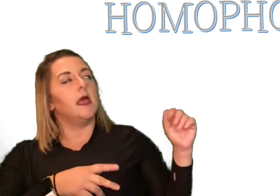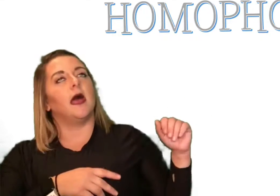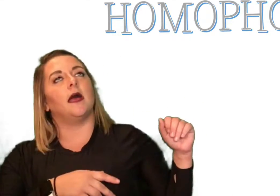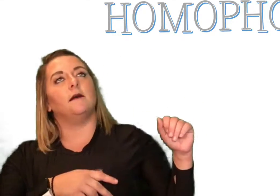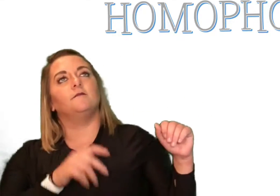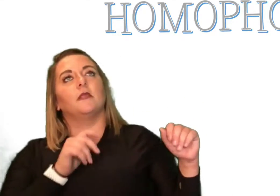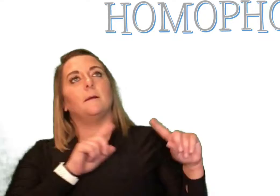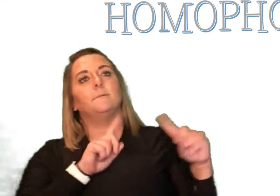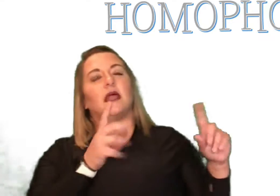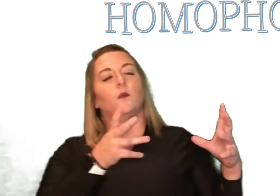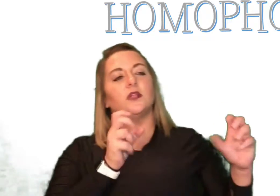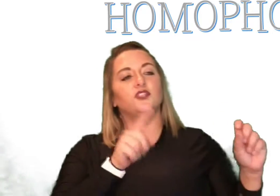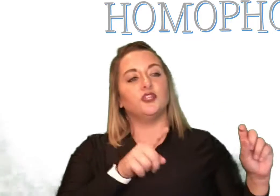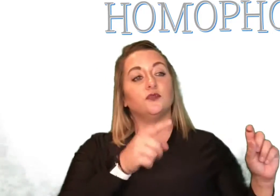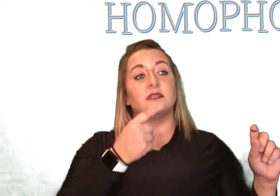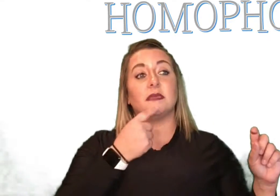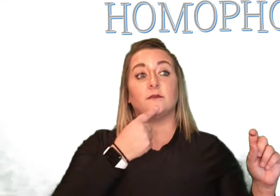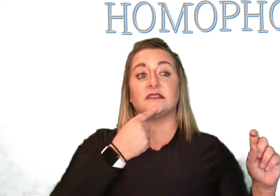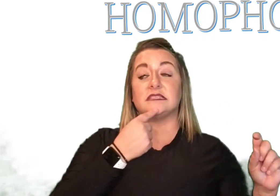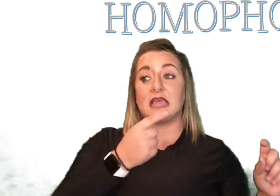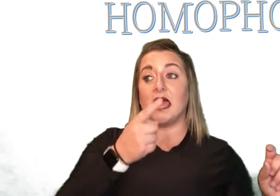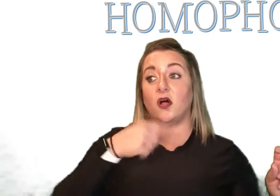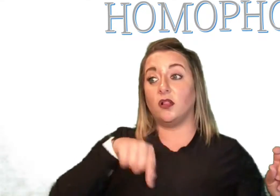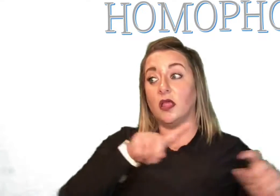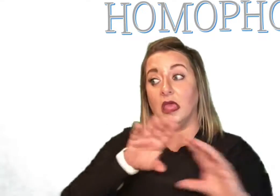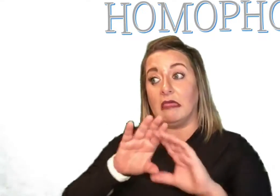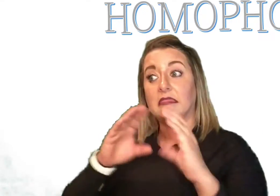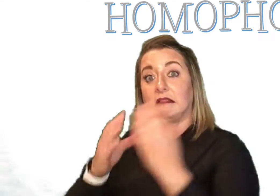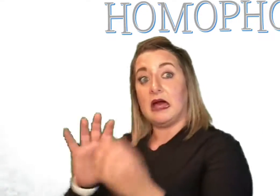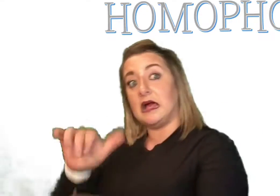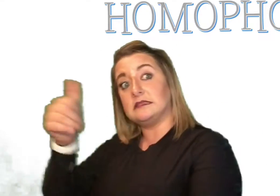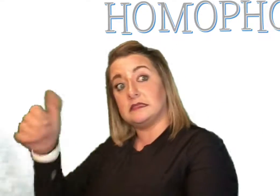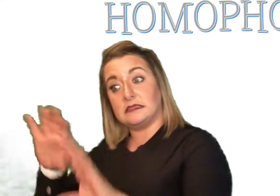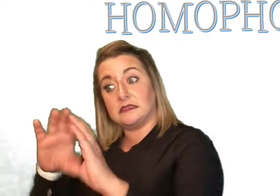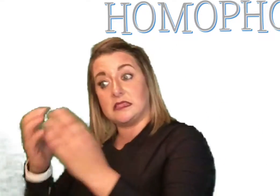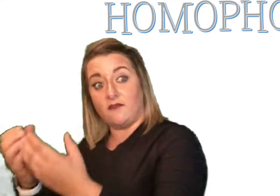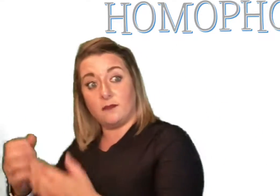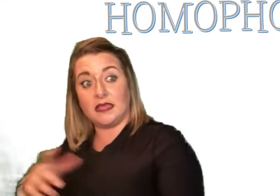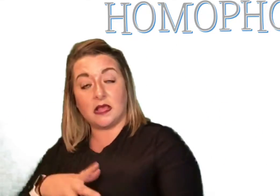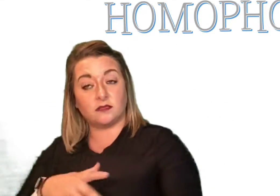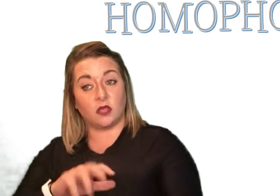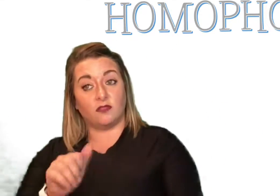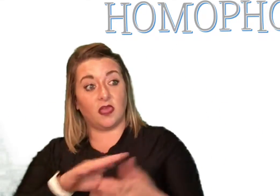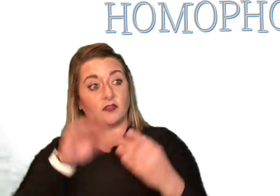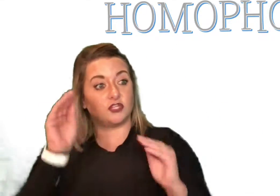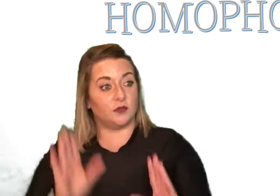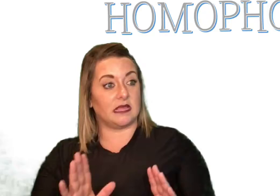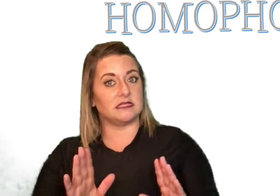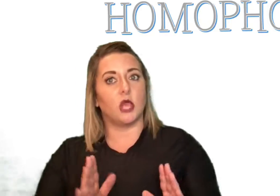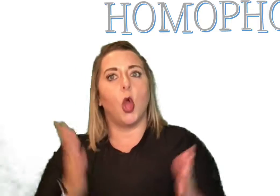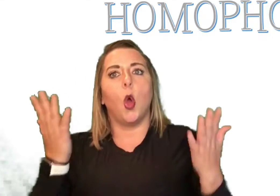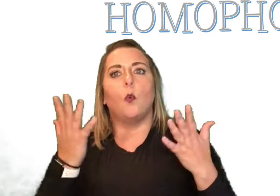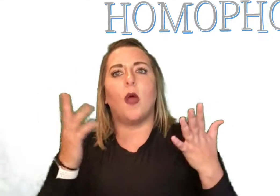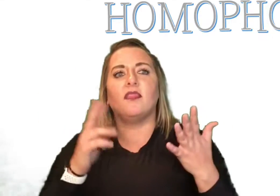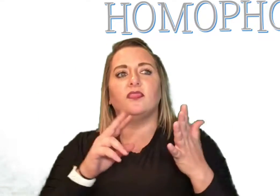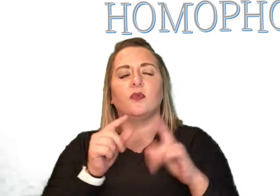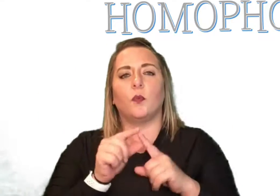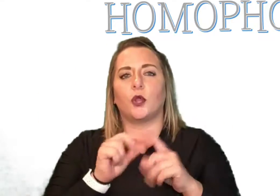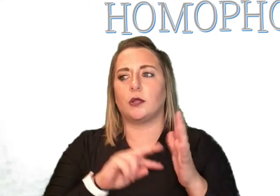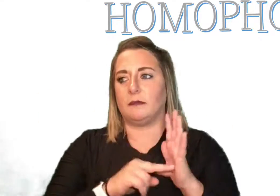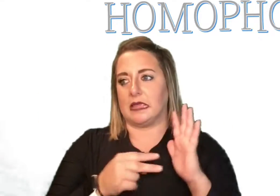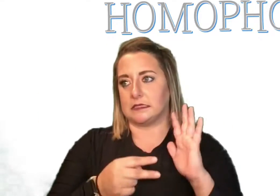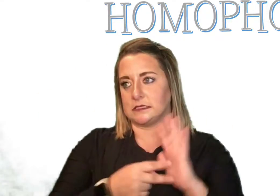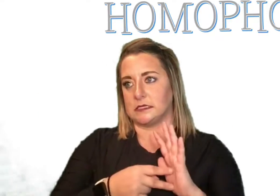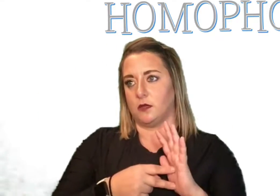definition. But I want you to be able to tell the class, everybody else, all the other students, what